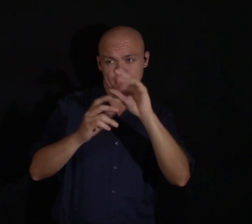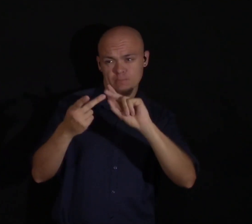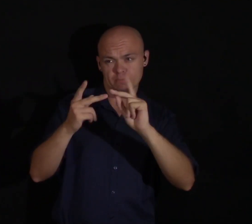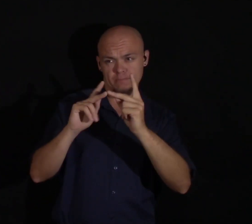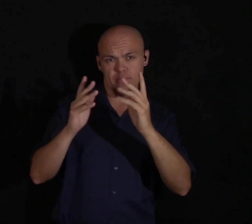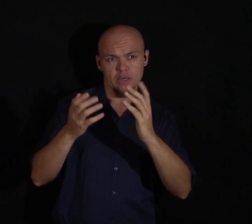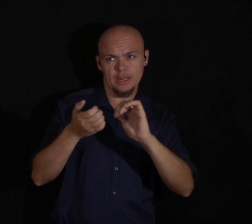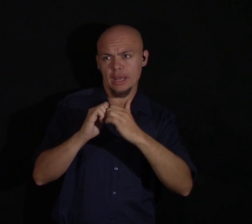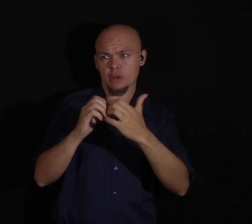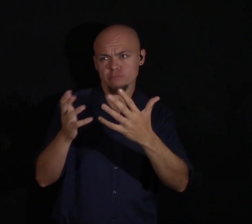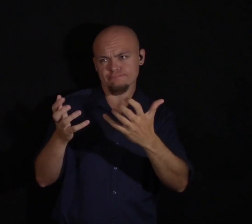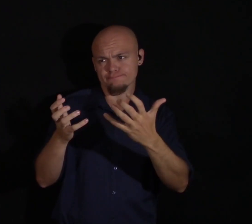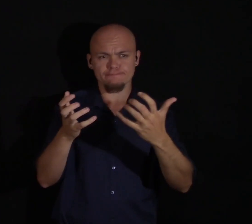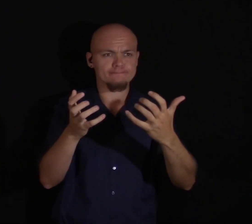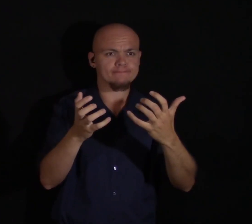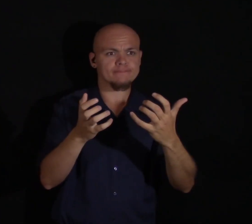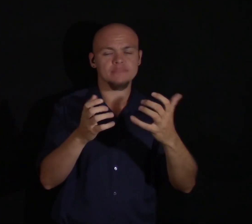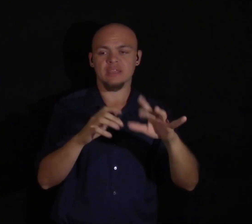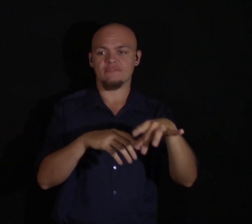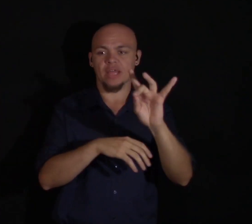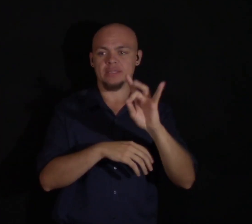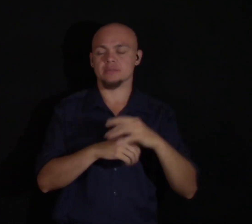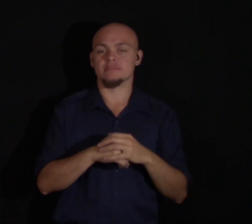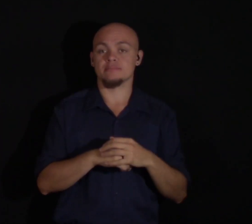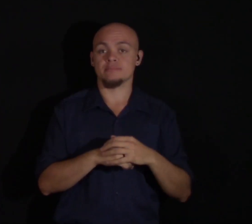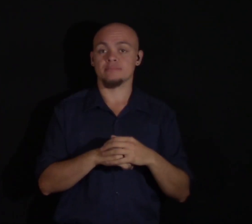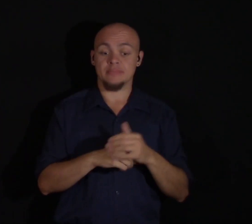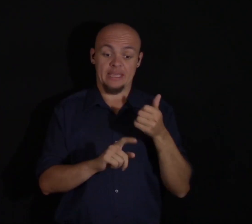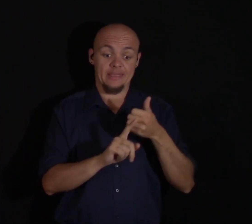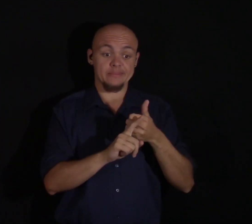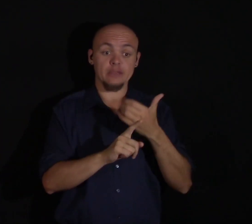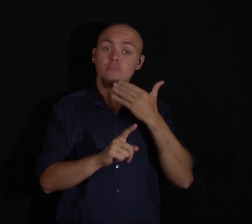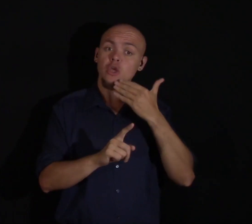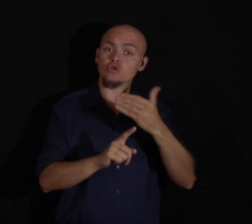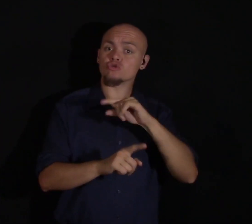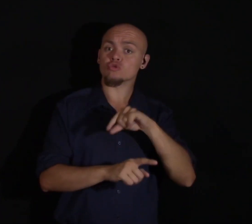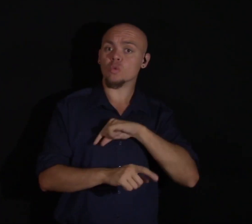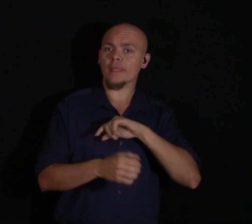partner and how to be a good one themselves.